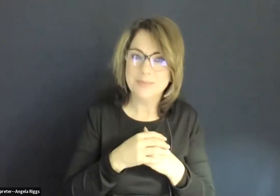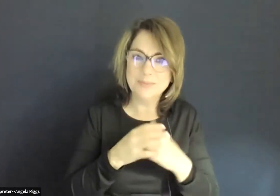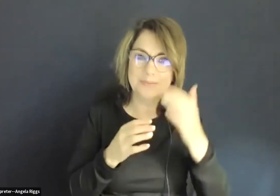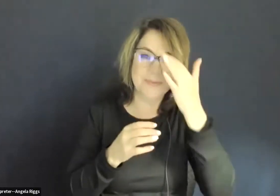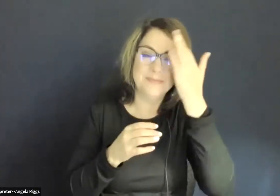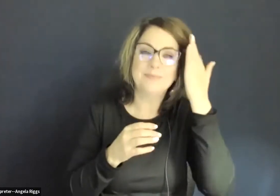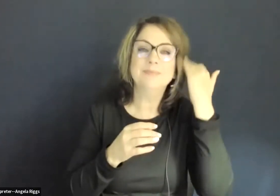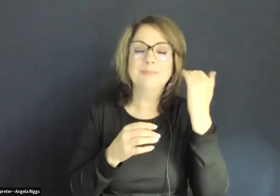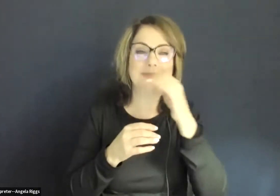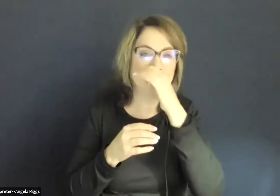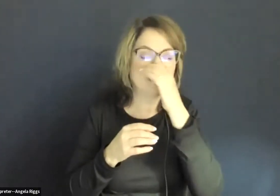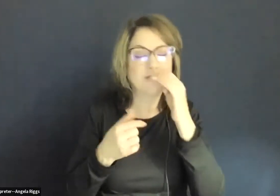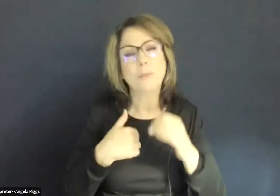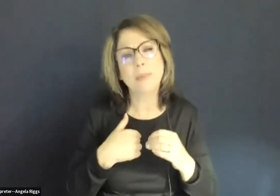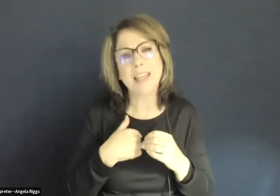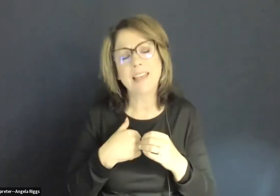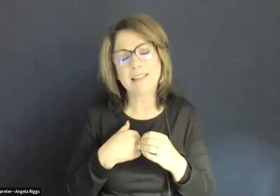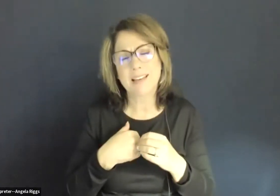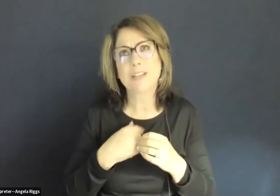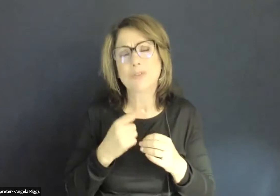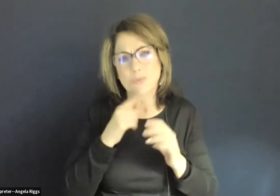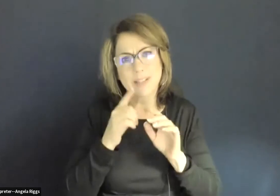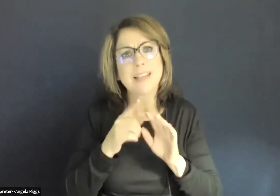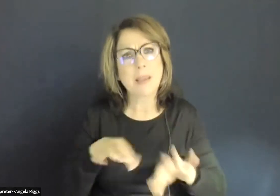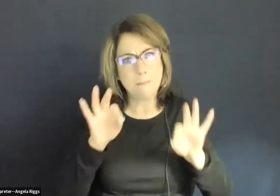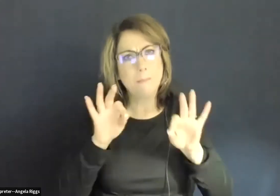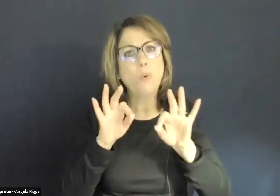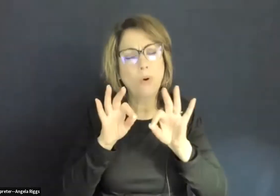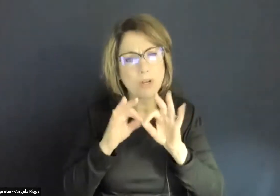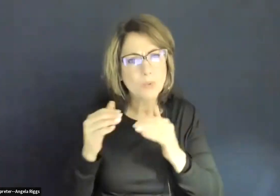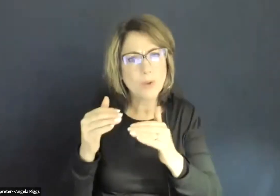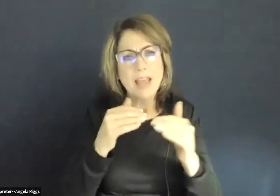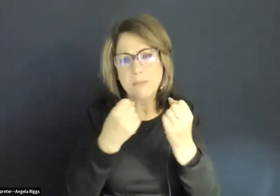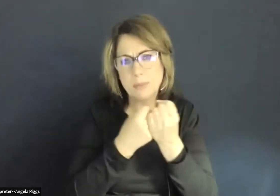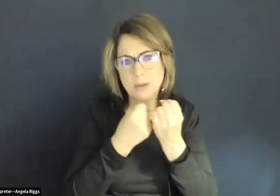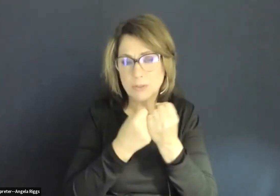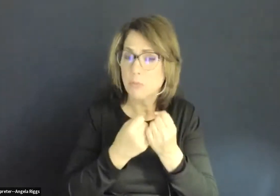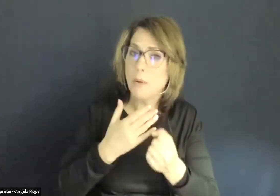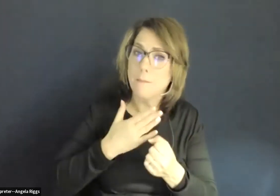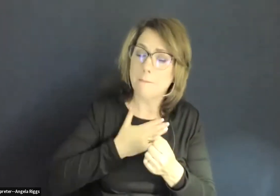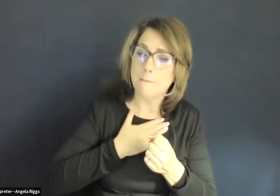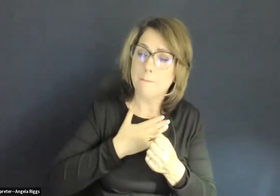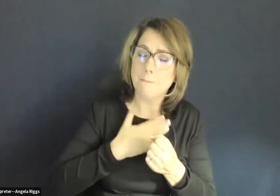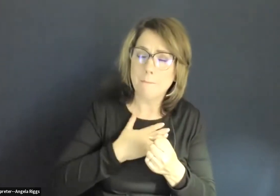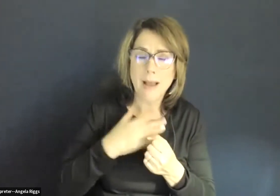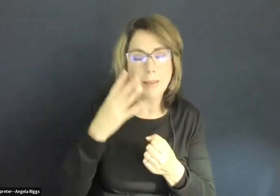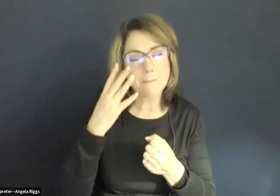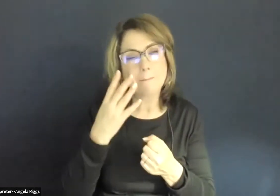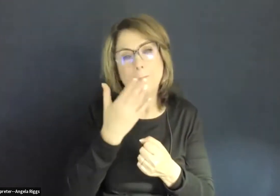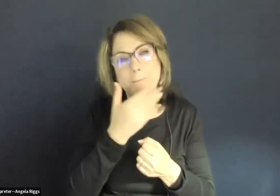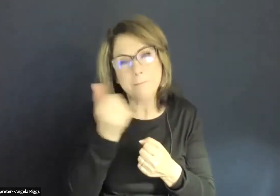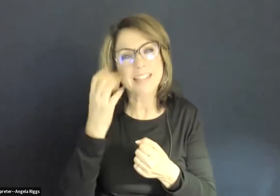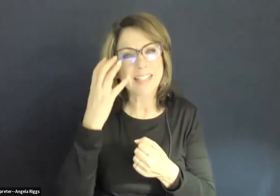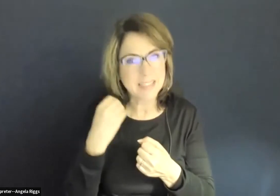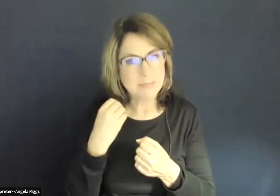So for myself, it's really important to have peer support. My best experience to speak